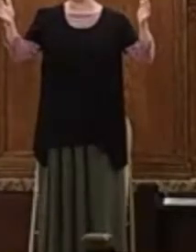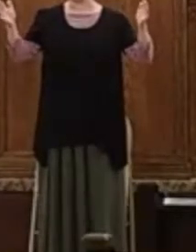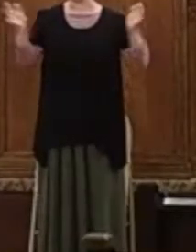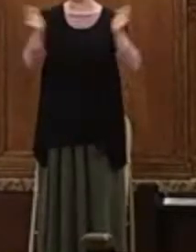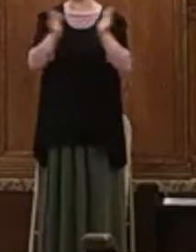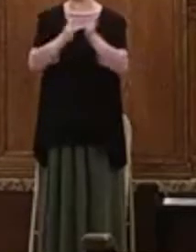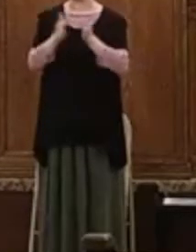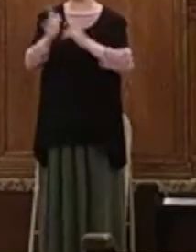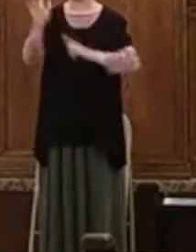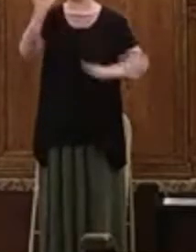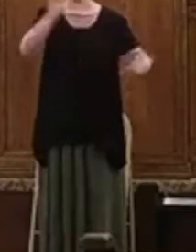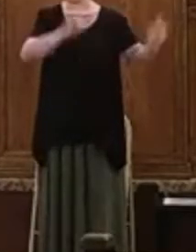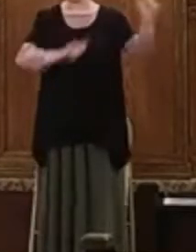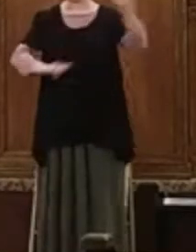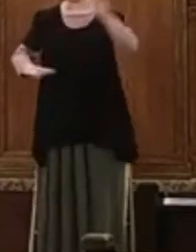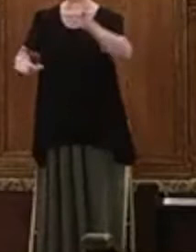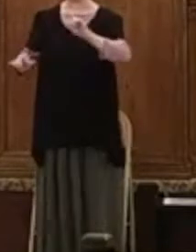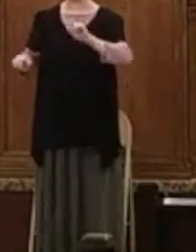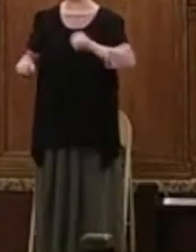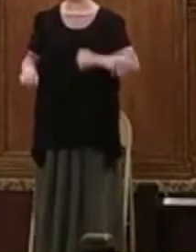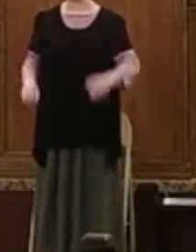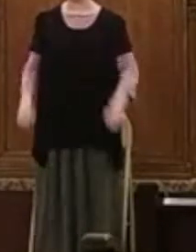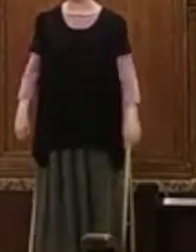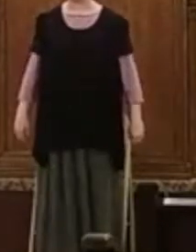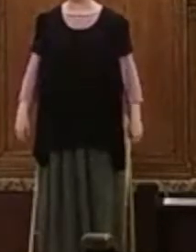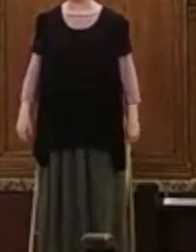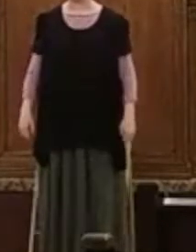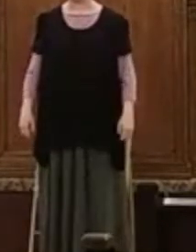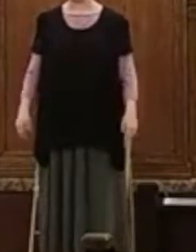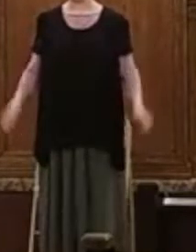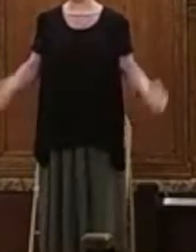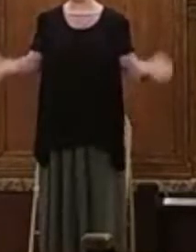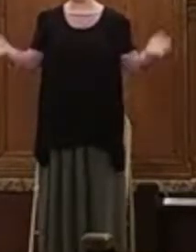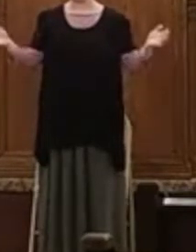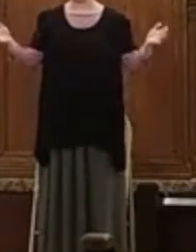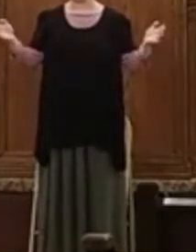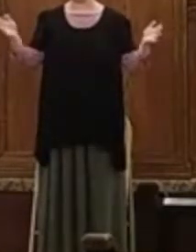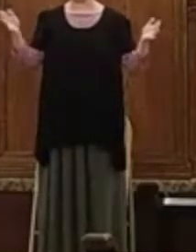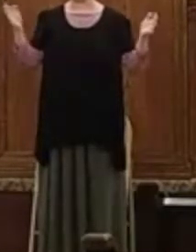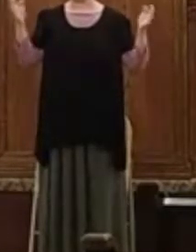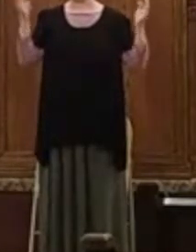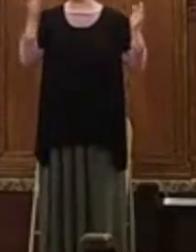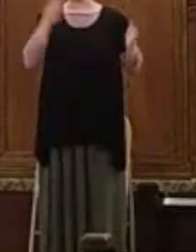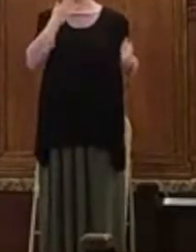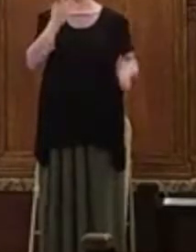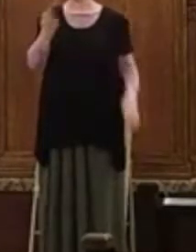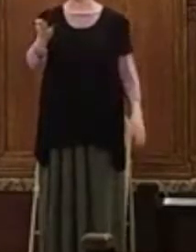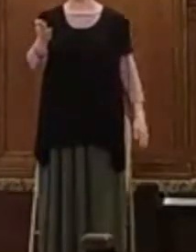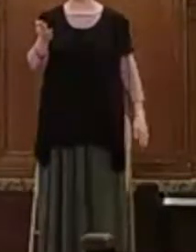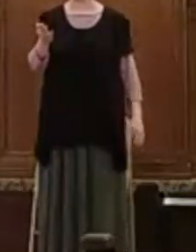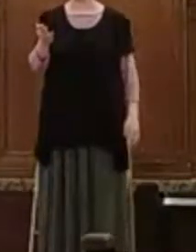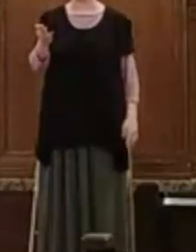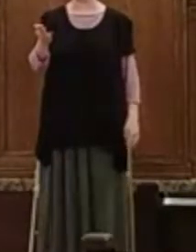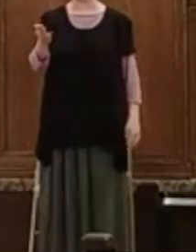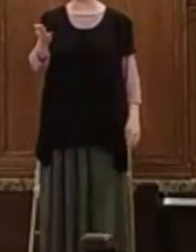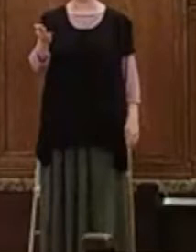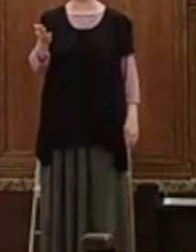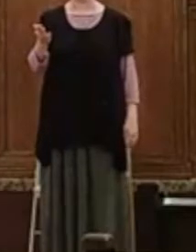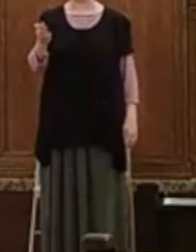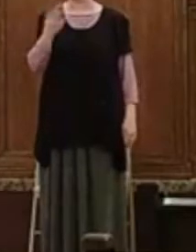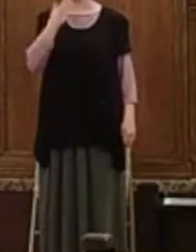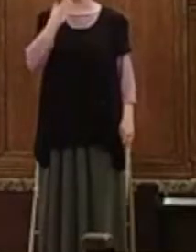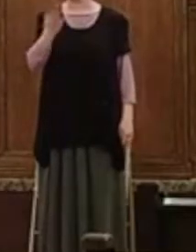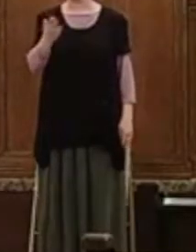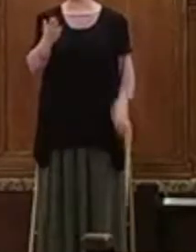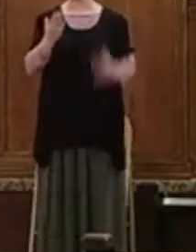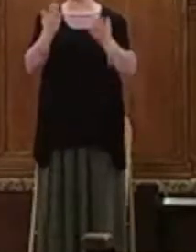Jesus, I love you. God, I love you. Thank you. I love you. Thank